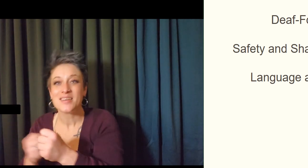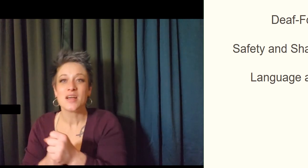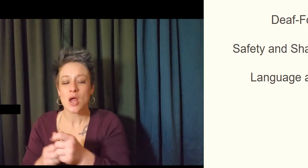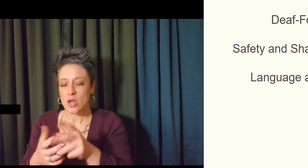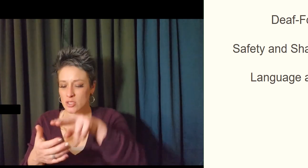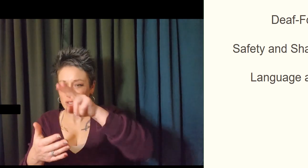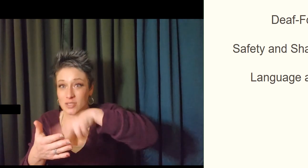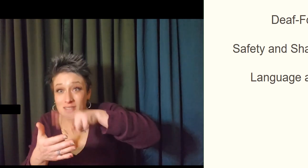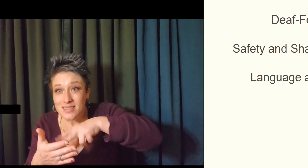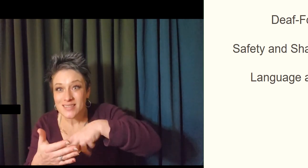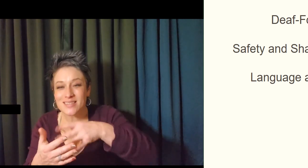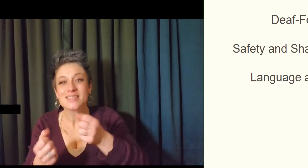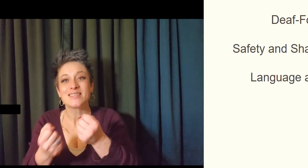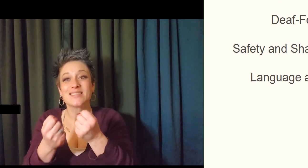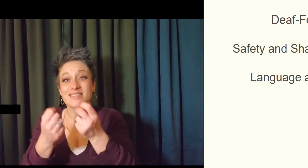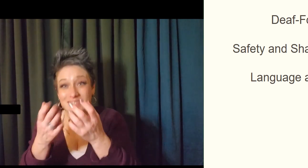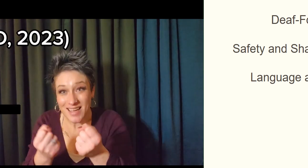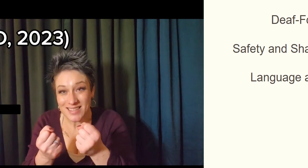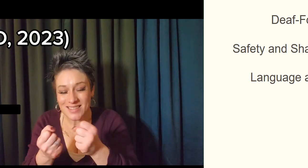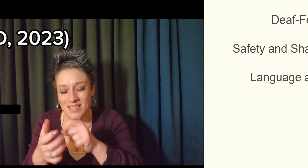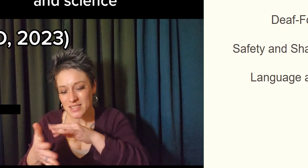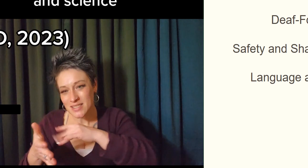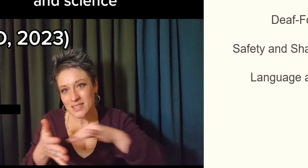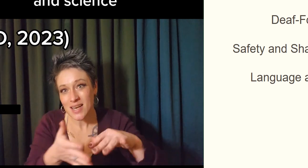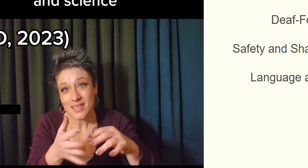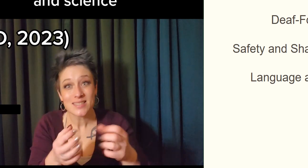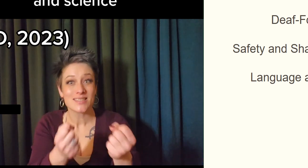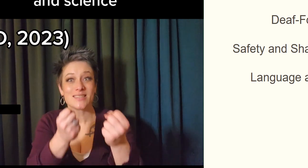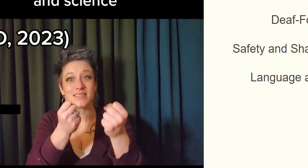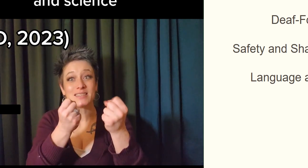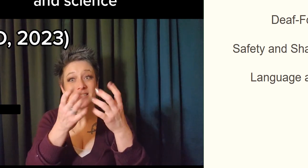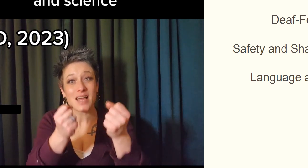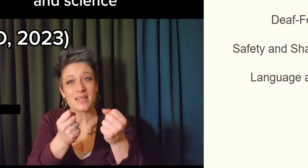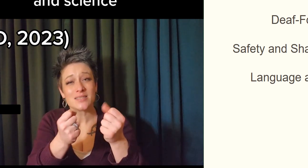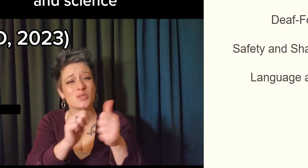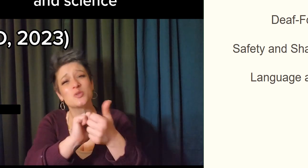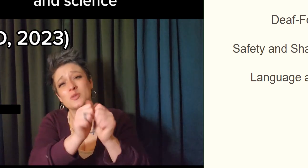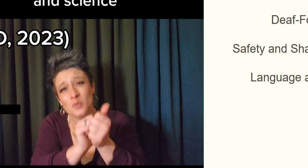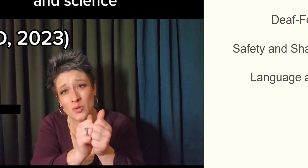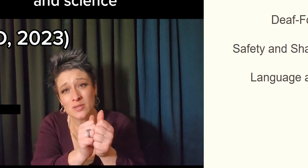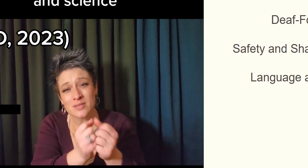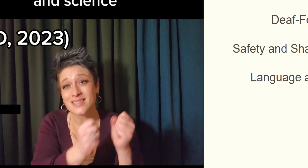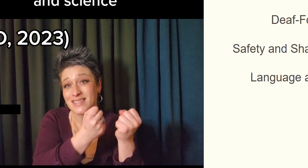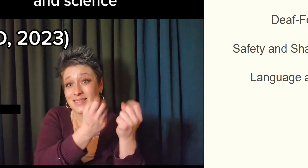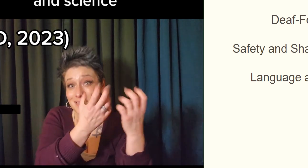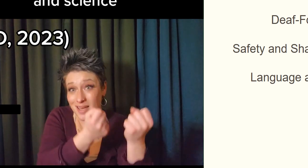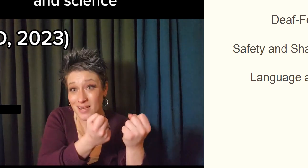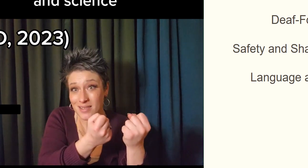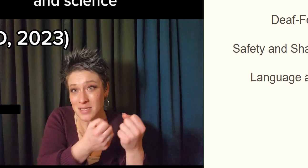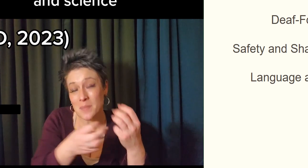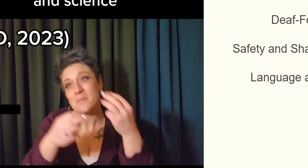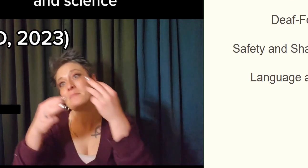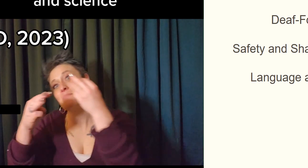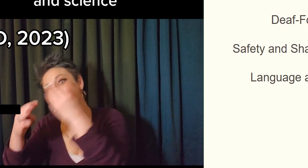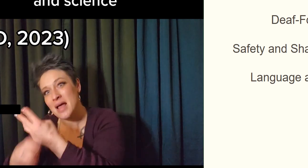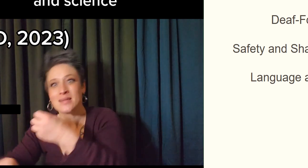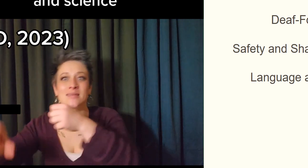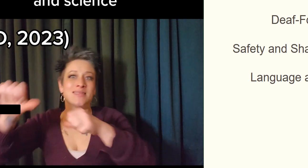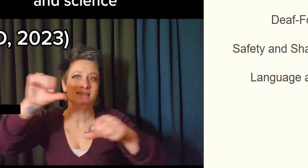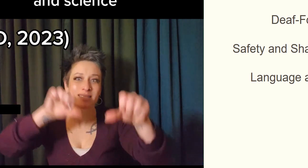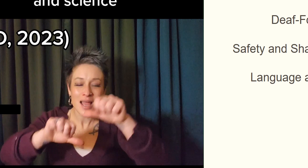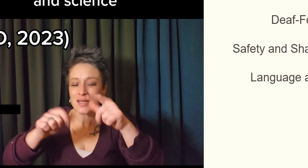of signed play and signing with reading and signing with